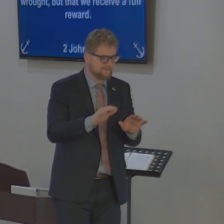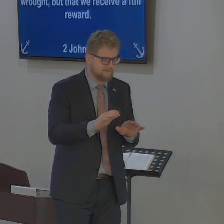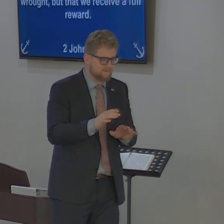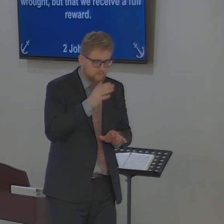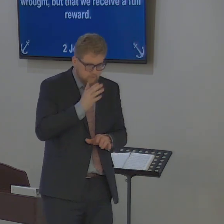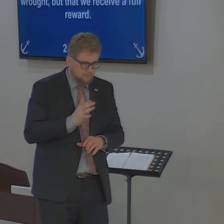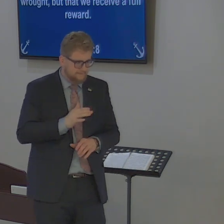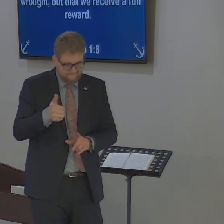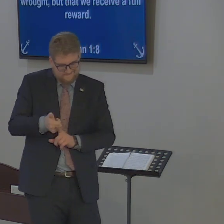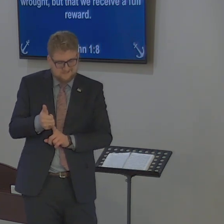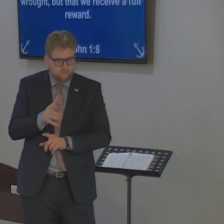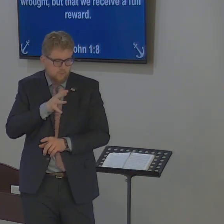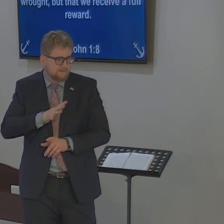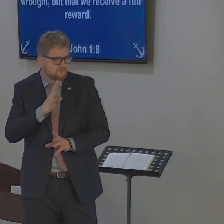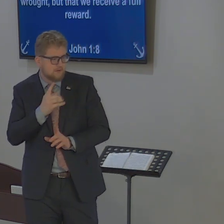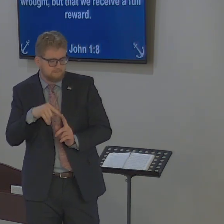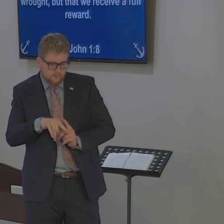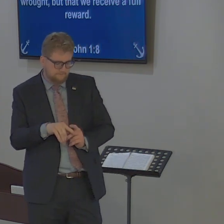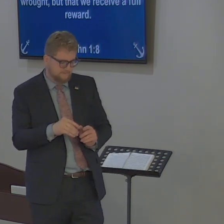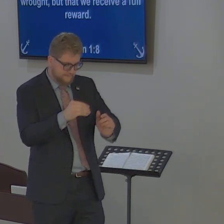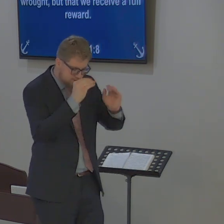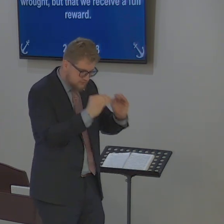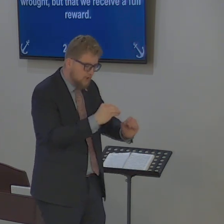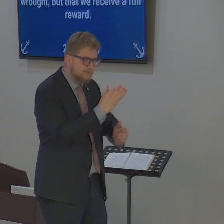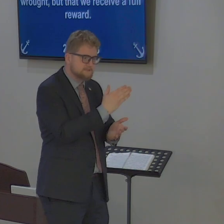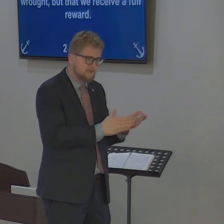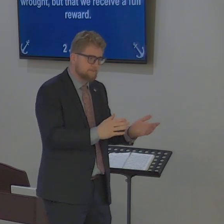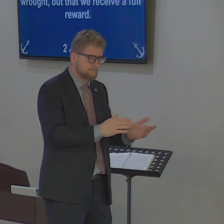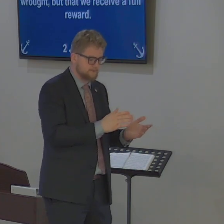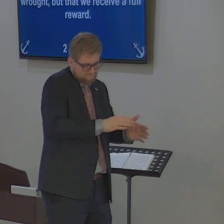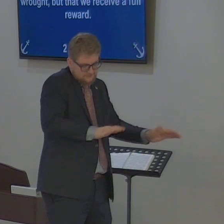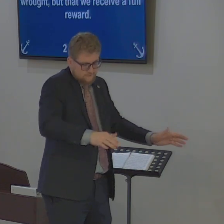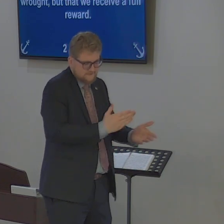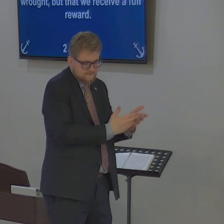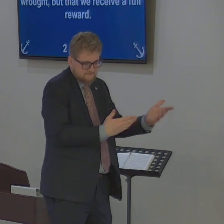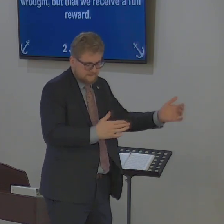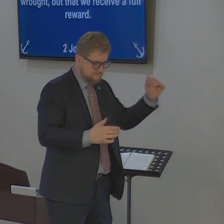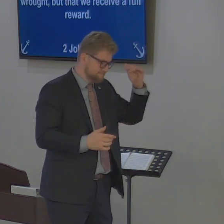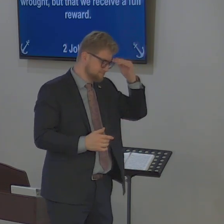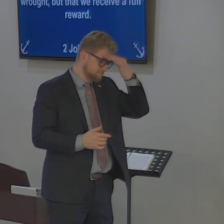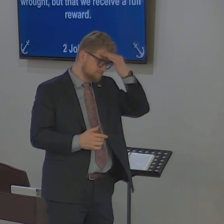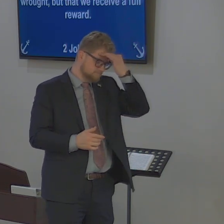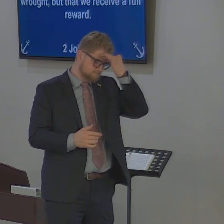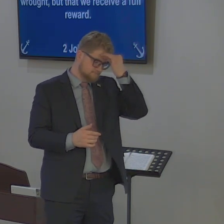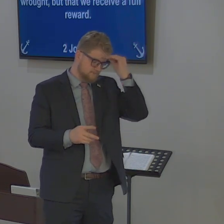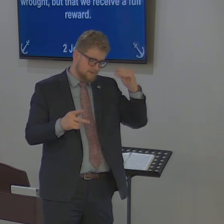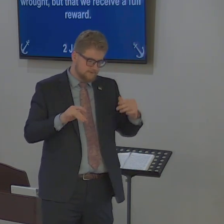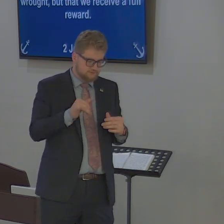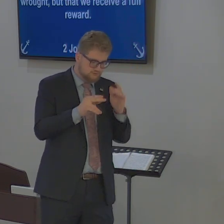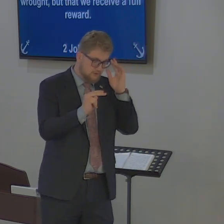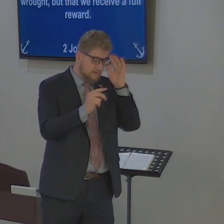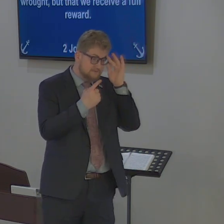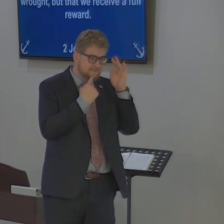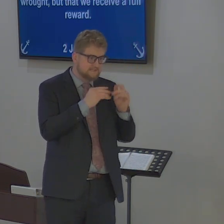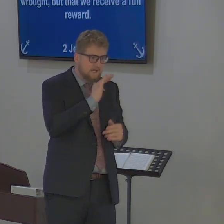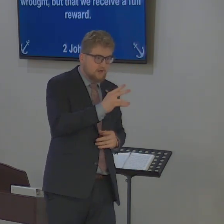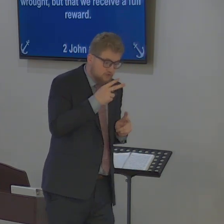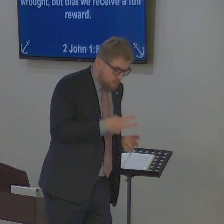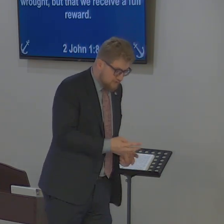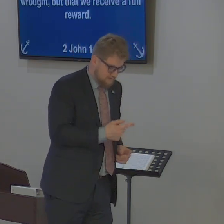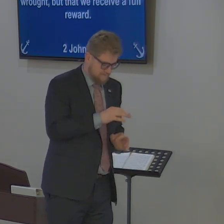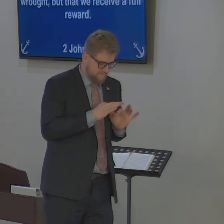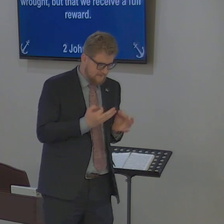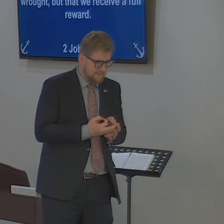you'll see some of the things that she taught them. Look to your family because you have the truth. Don't be deceived. Get together